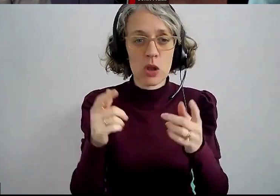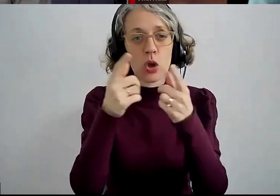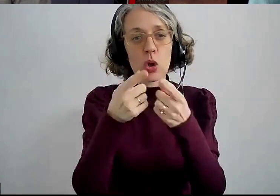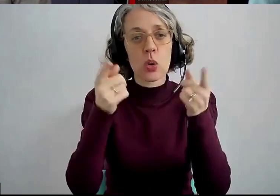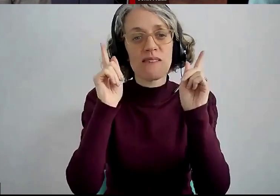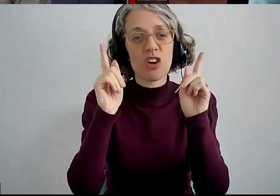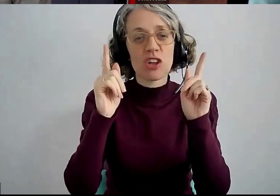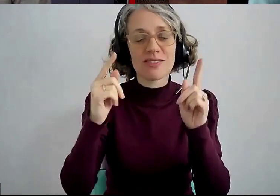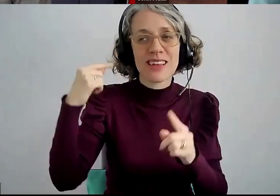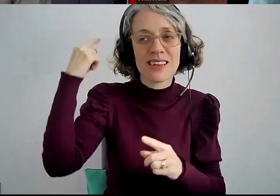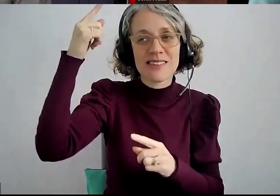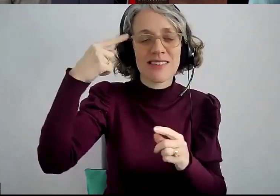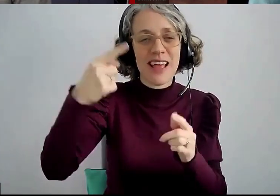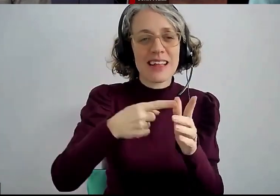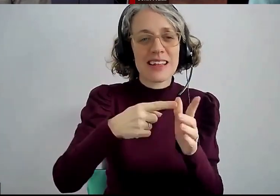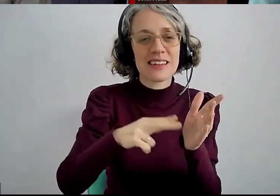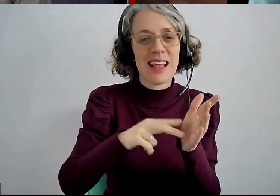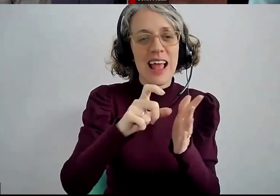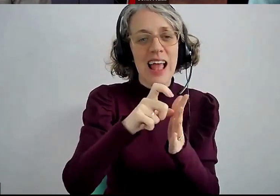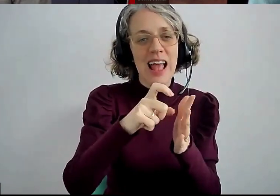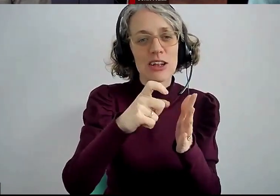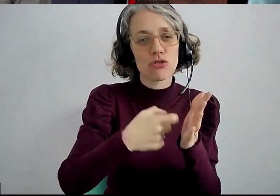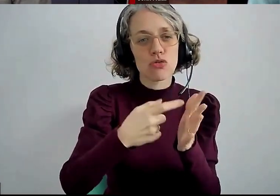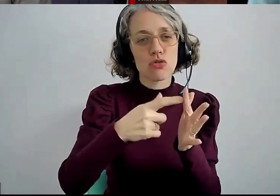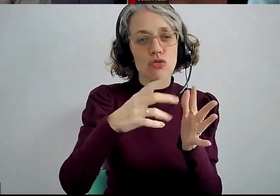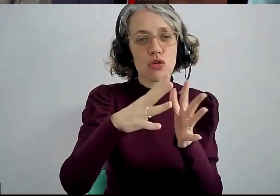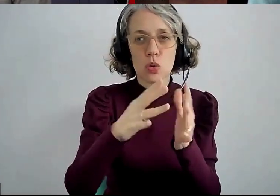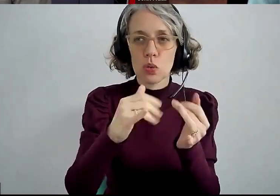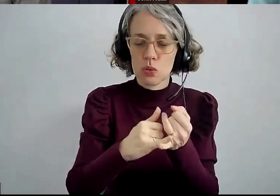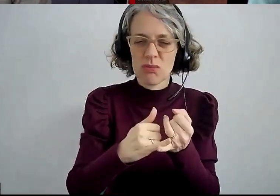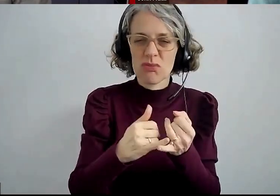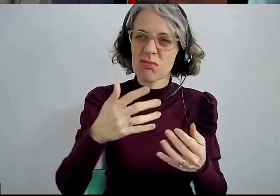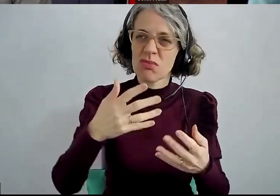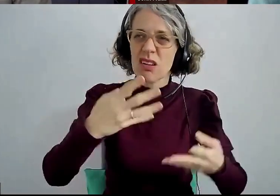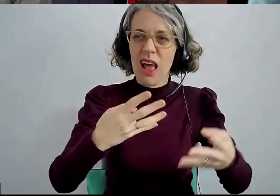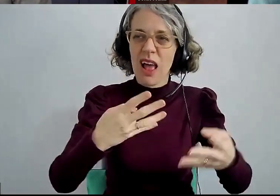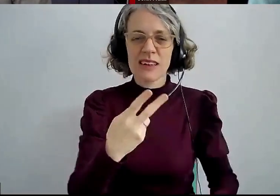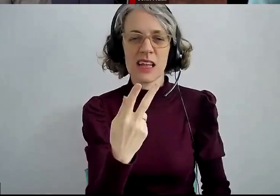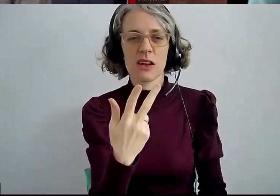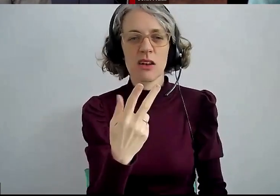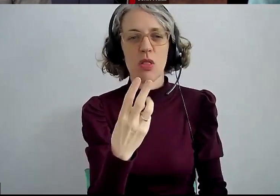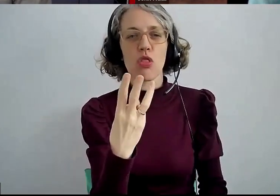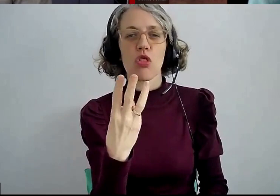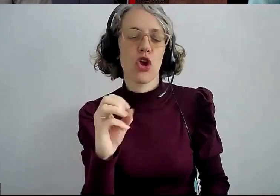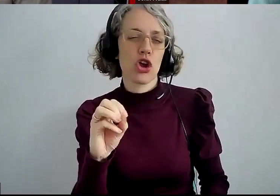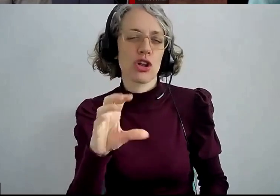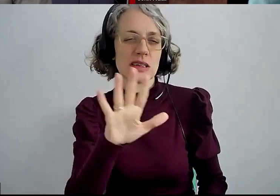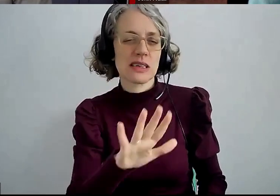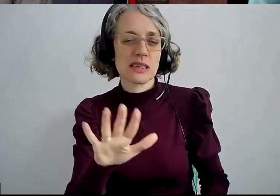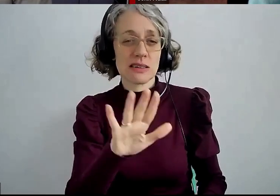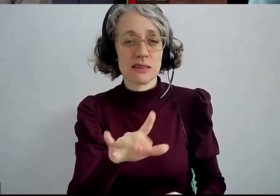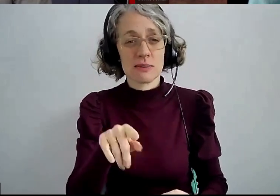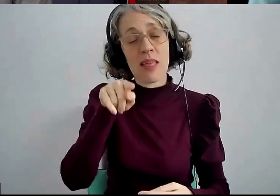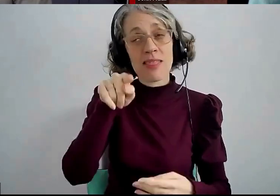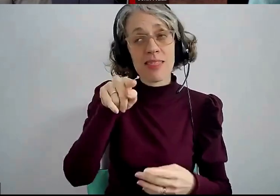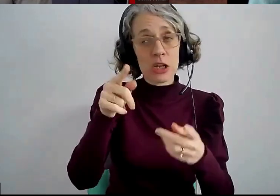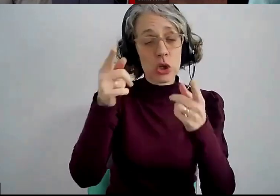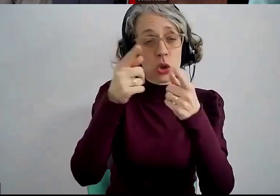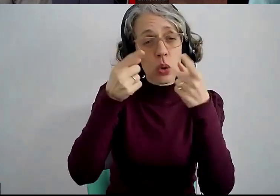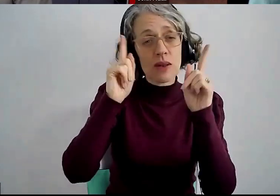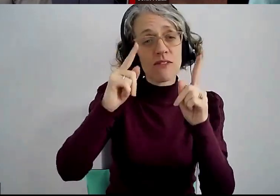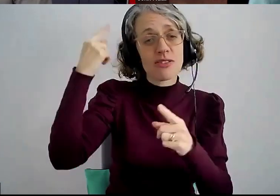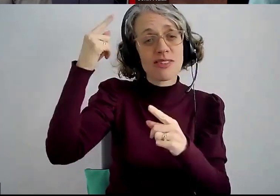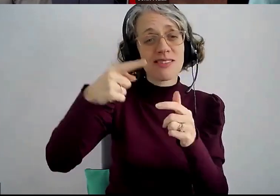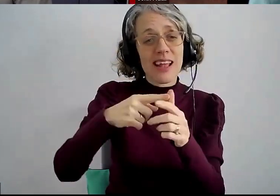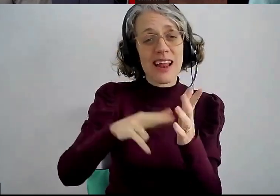St Andrews in 1930. The University of St Andrews was the first university in